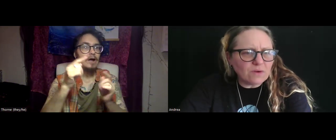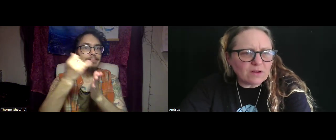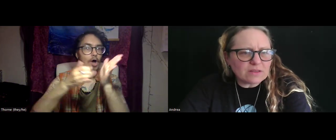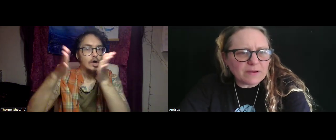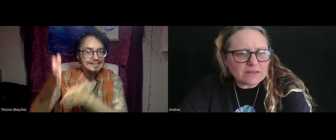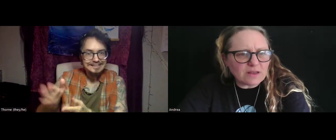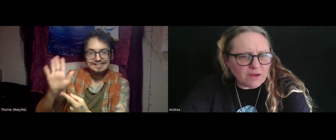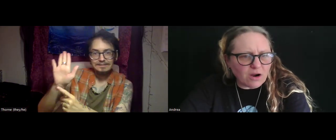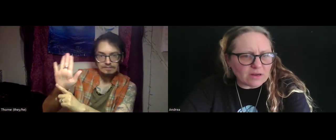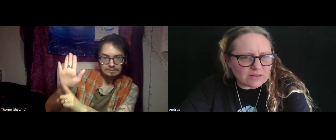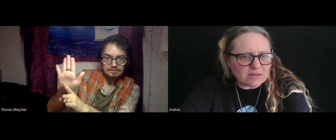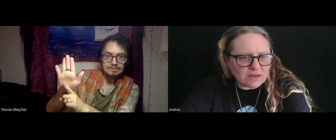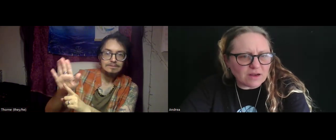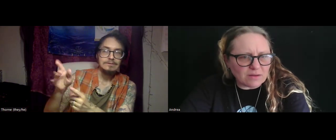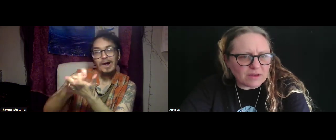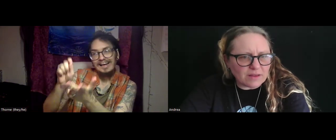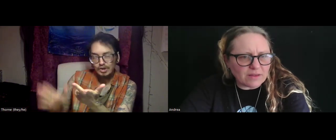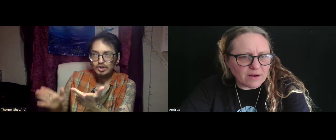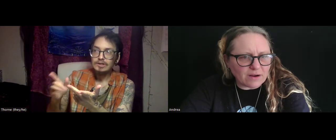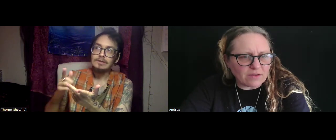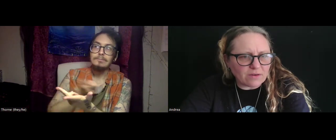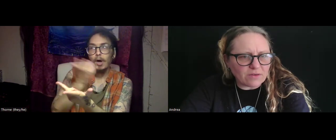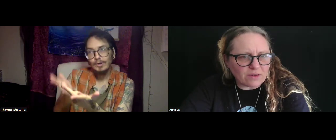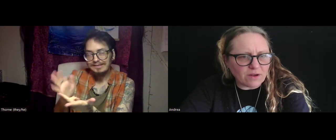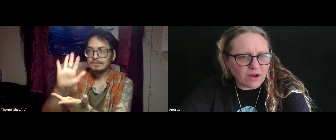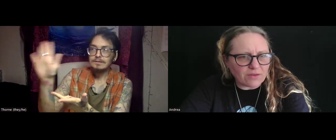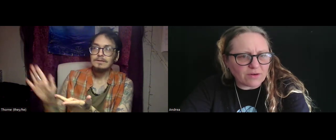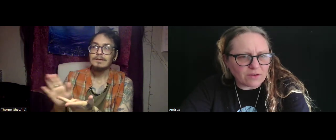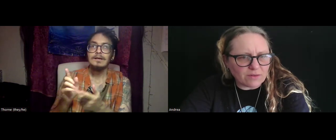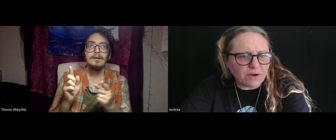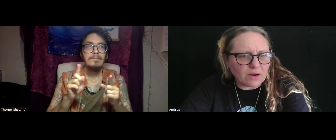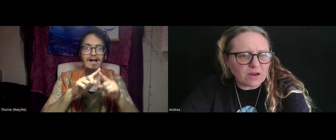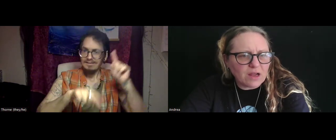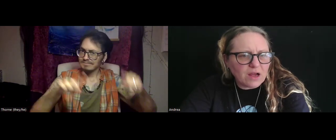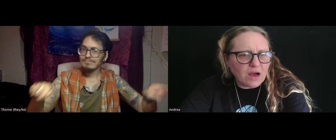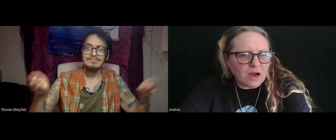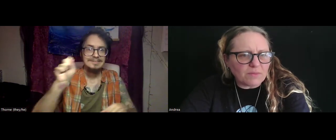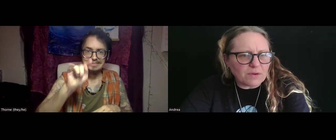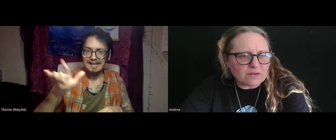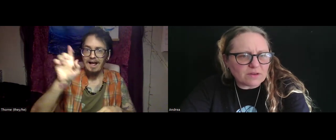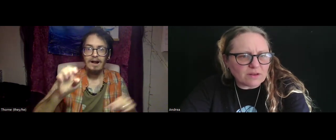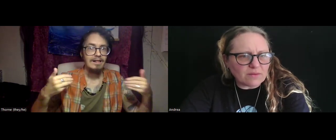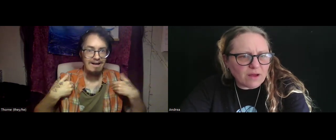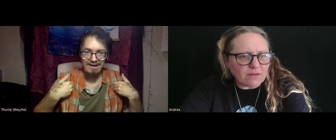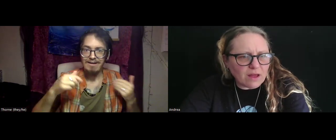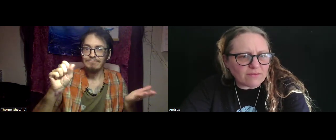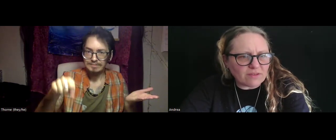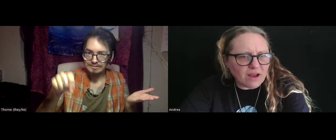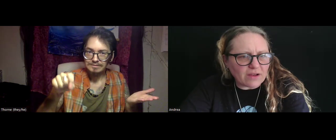Well, it depends on the artist, and or the author or the poet. But there's a lot of